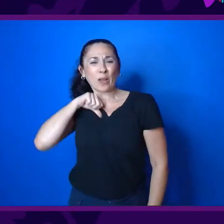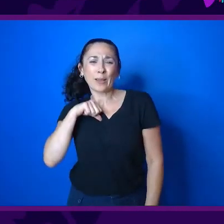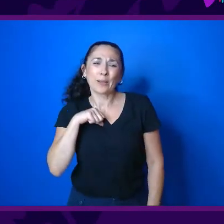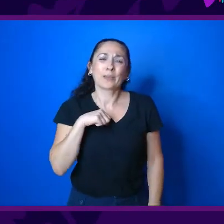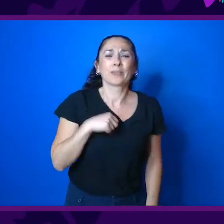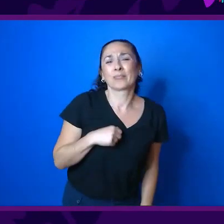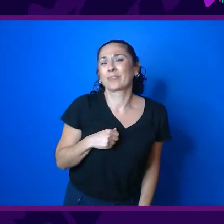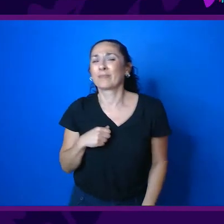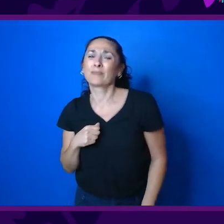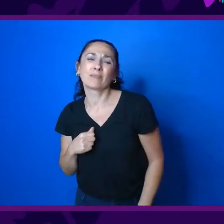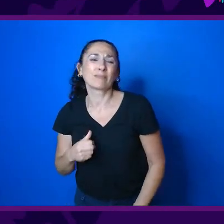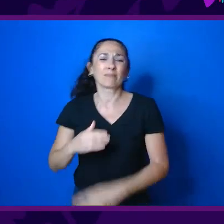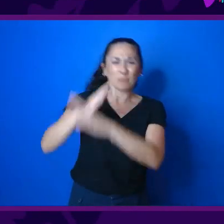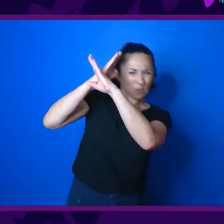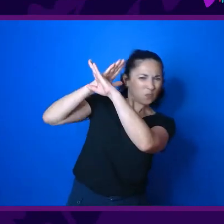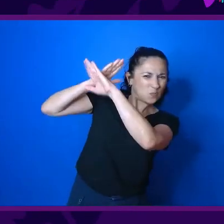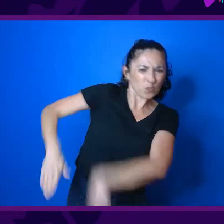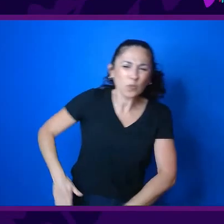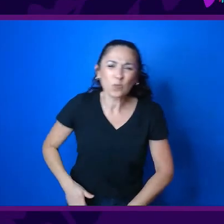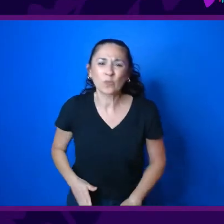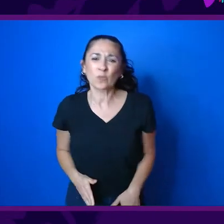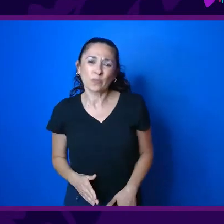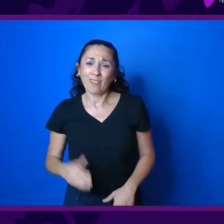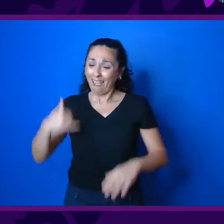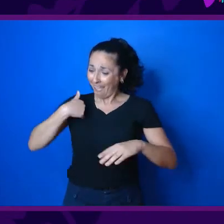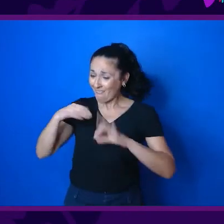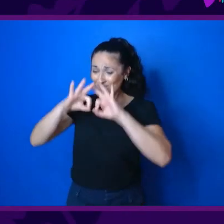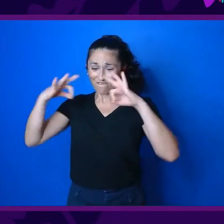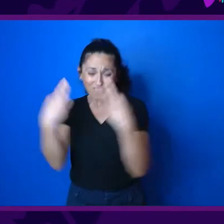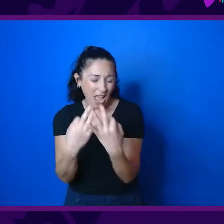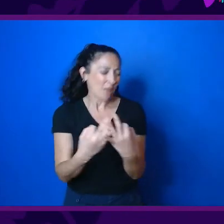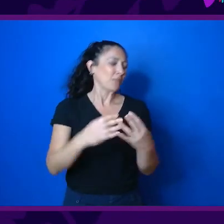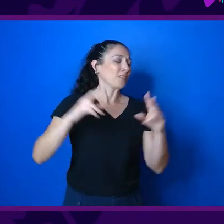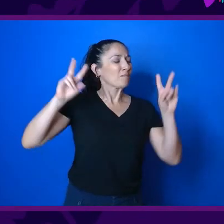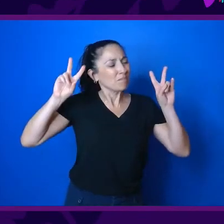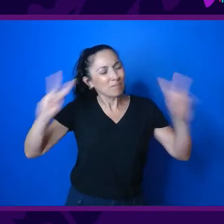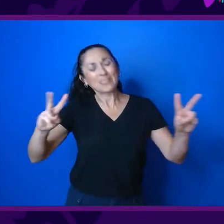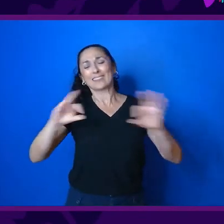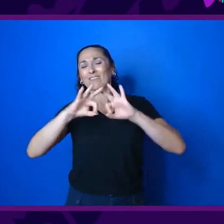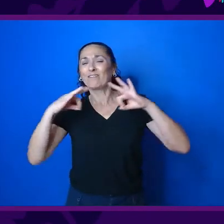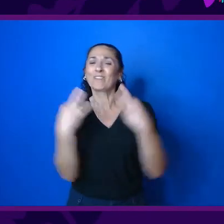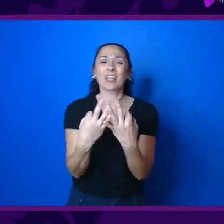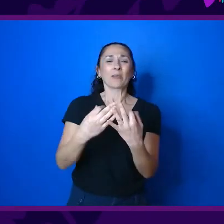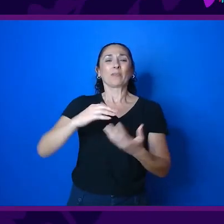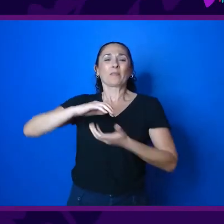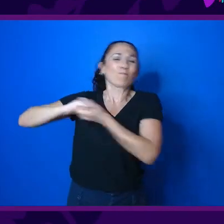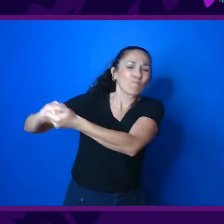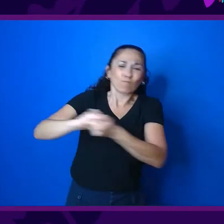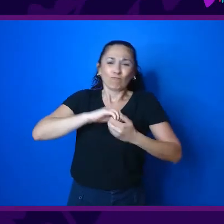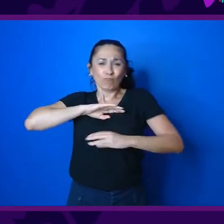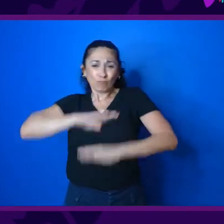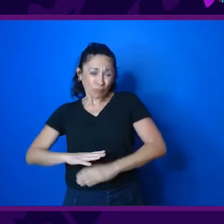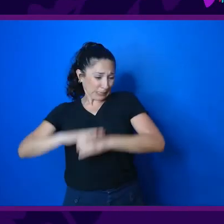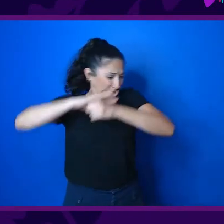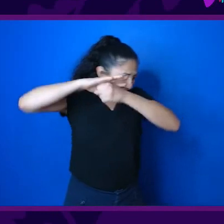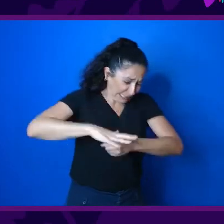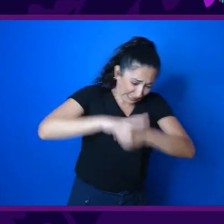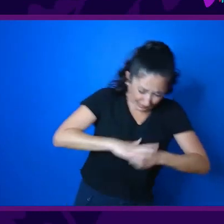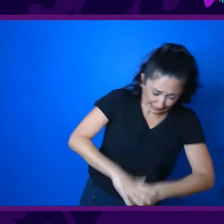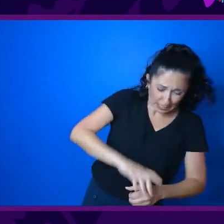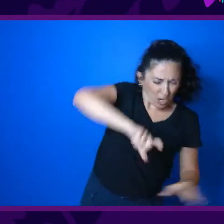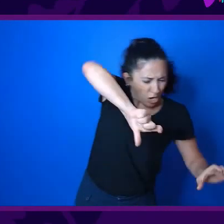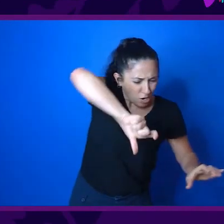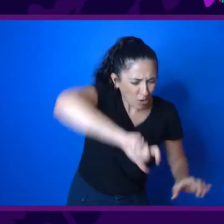blind me, that's not who I am. Yo tengo mi familia, so I got peace. Cuando estamos juntos, it brings relief. When the stress of the world tries to pull you